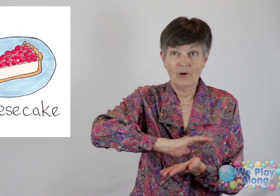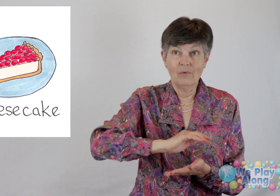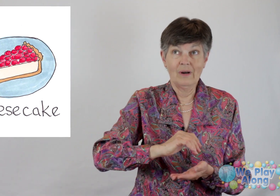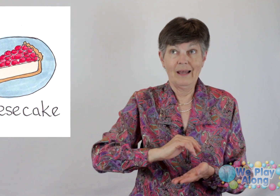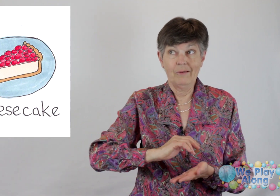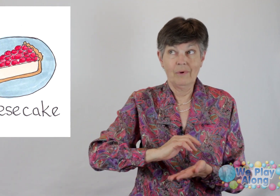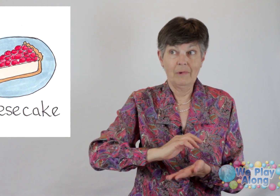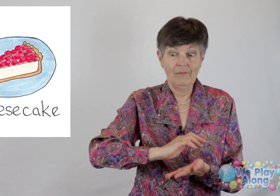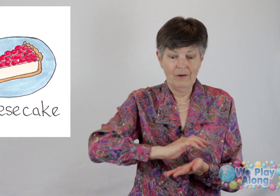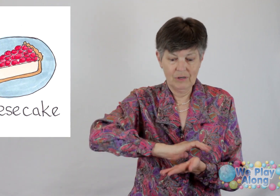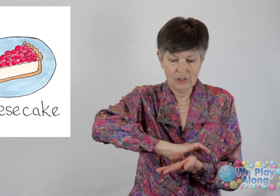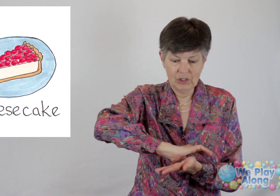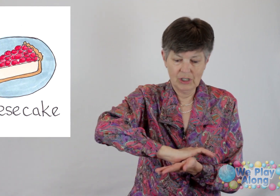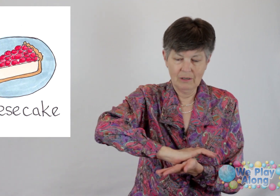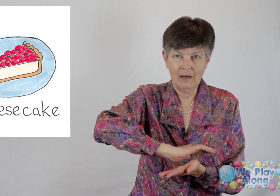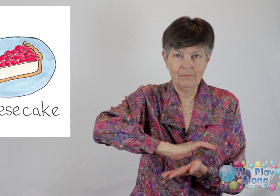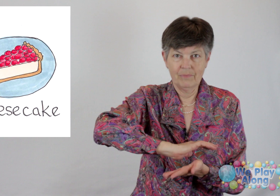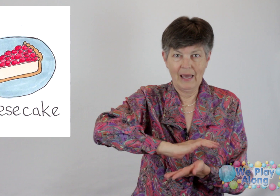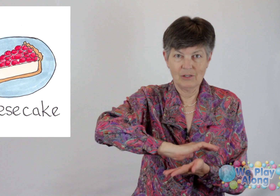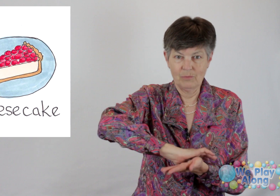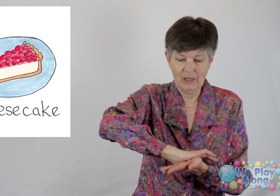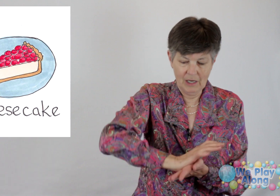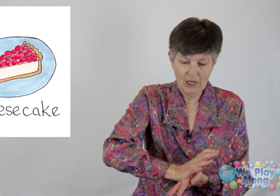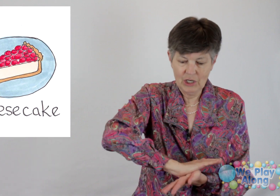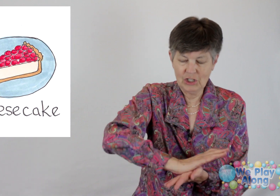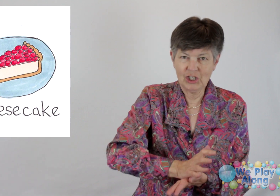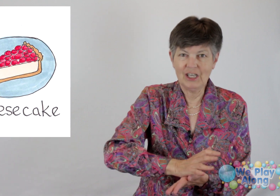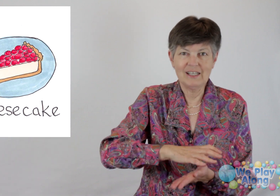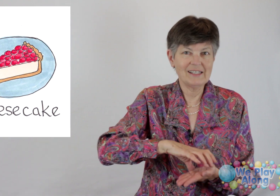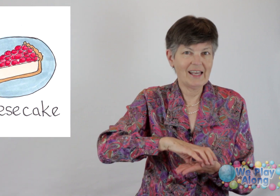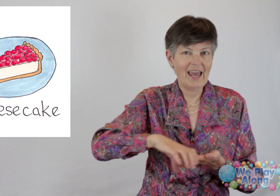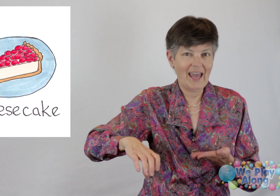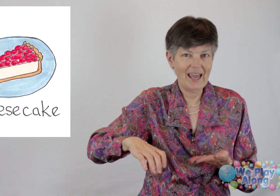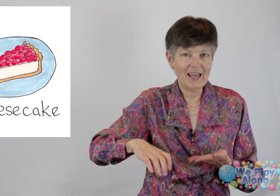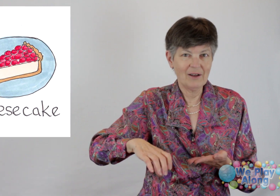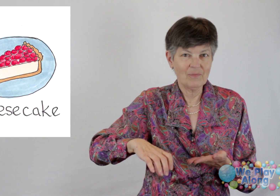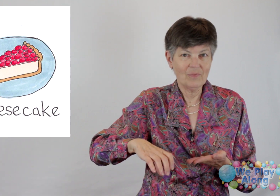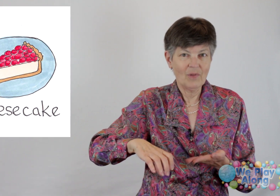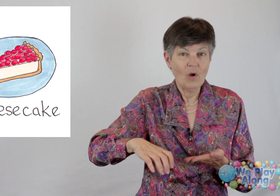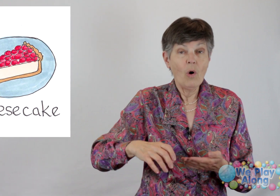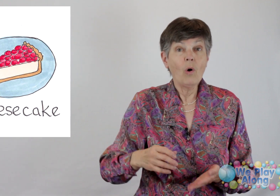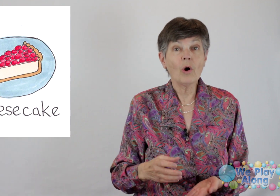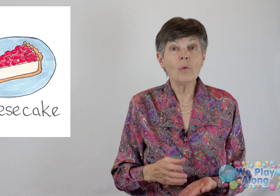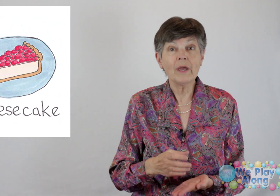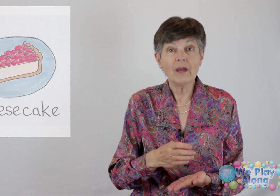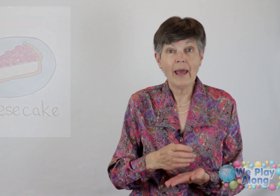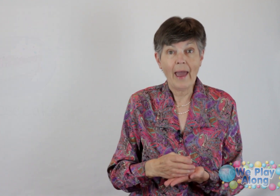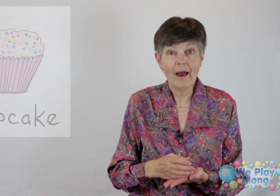So one of my favorite cakes would be a cheesecake, or we could have